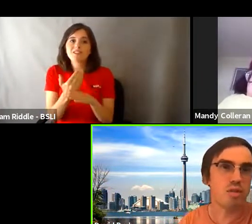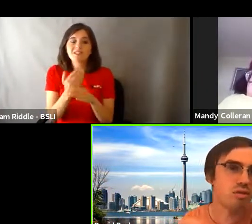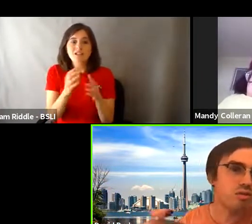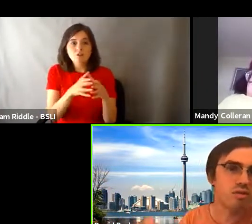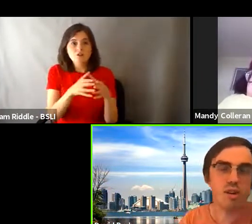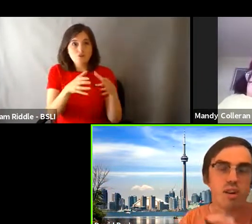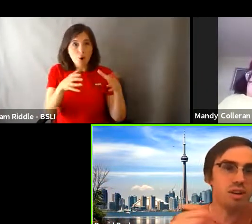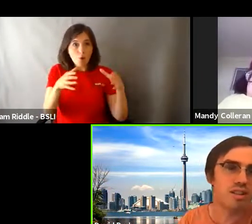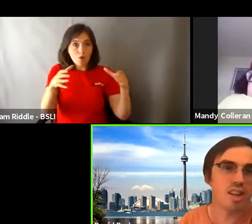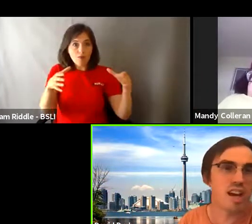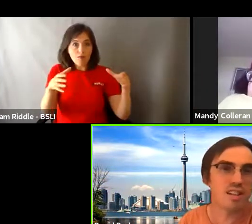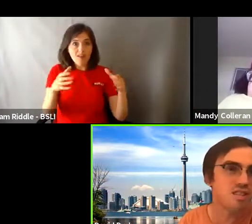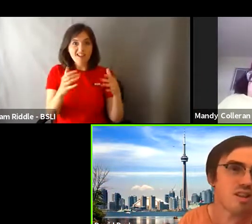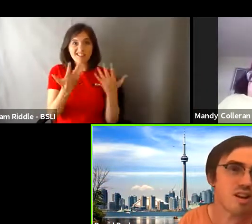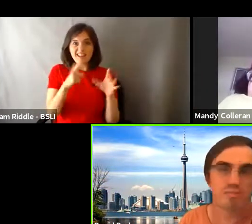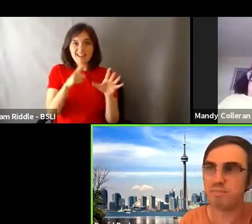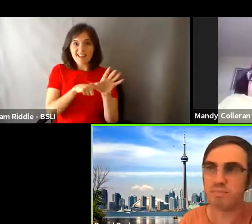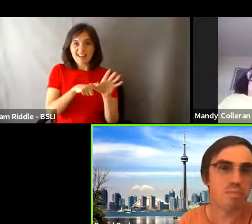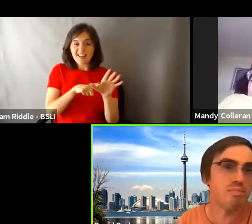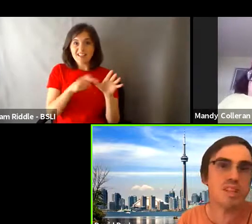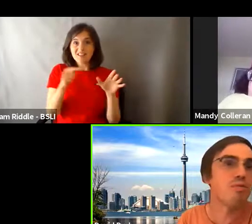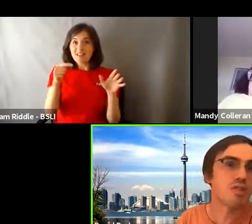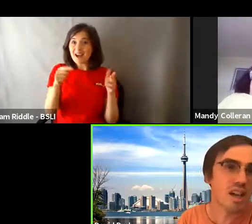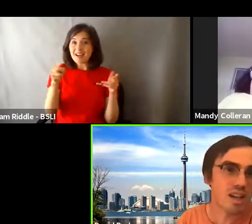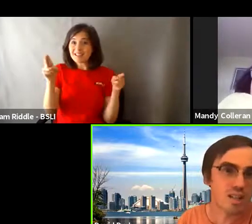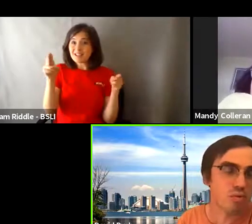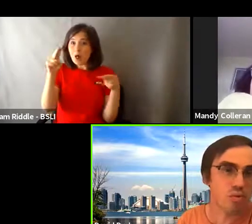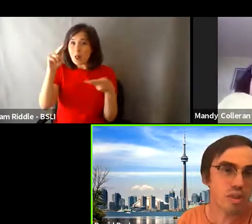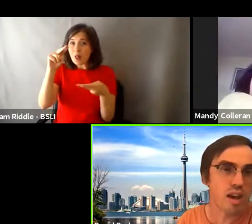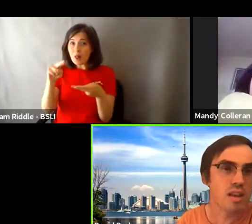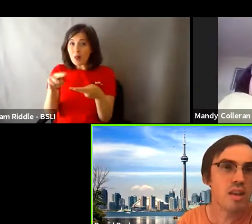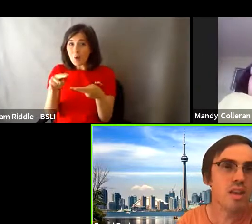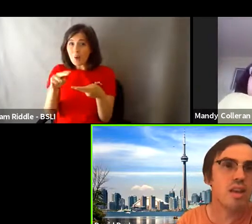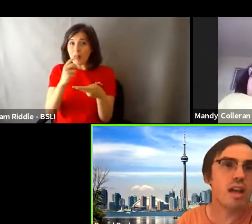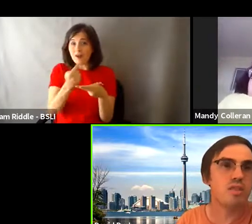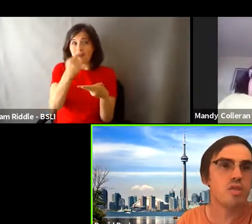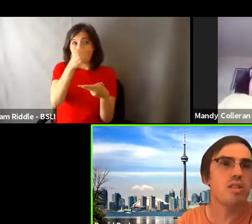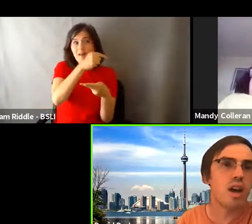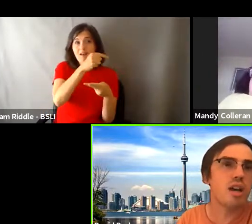productivity growth in the last several